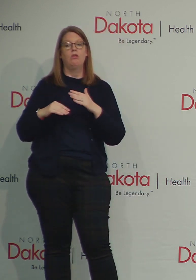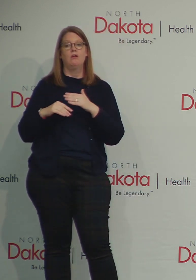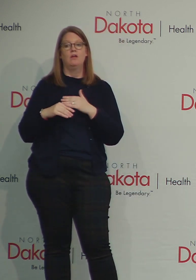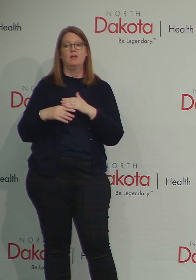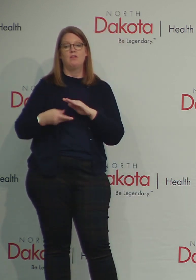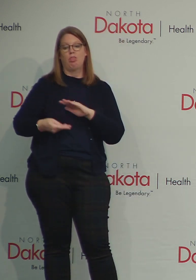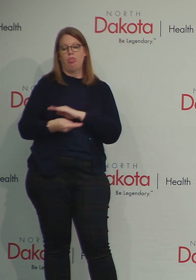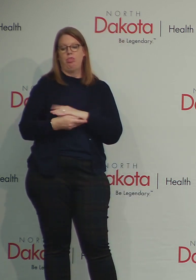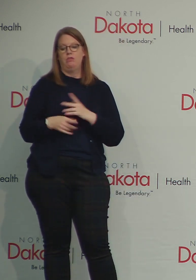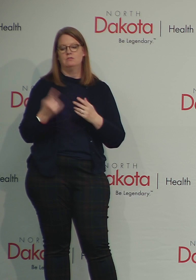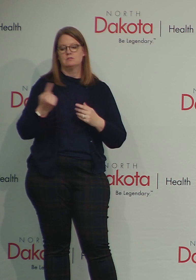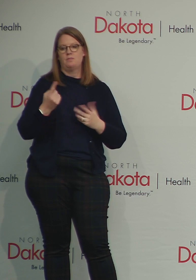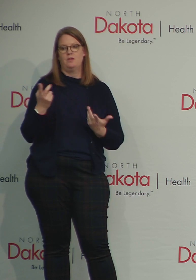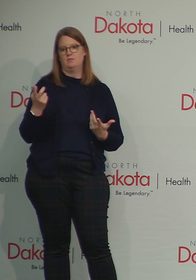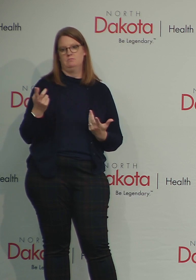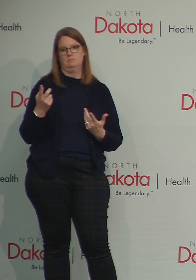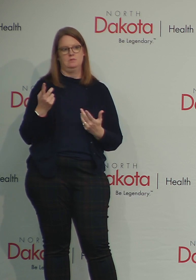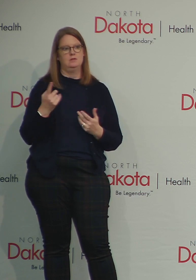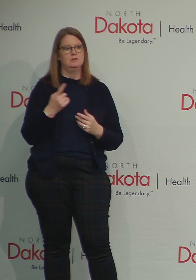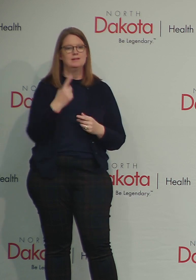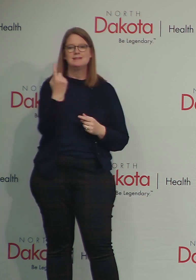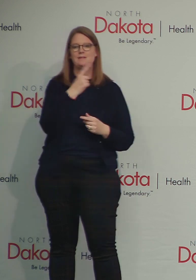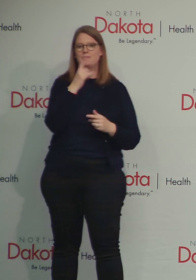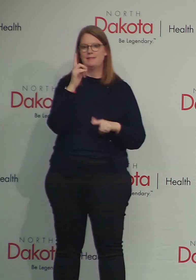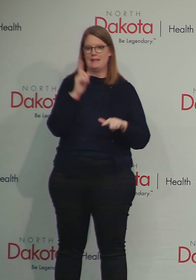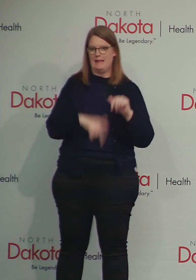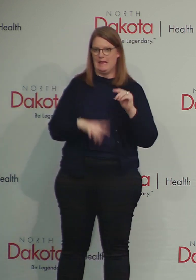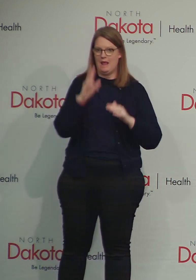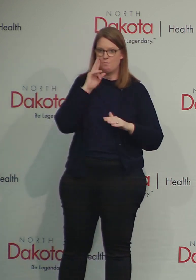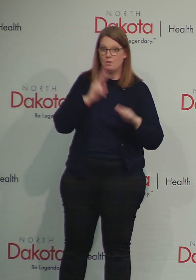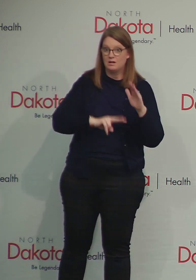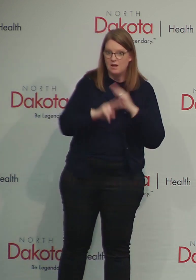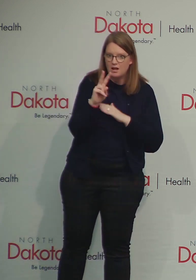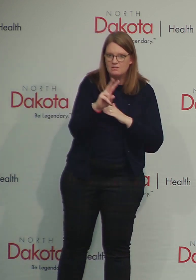just from unforeseen adverse events that they would not be liable.